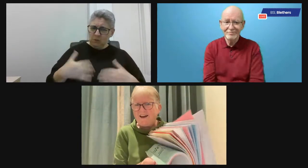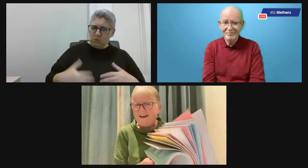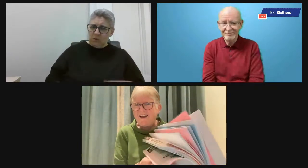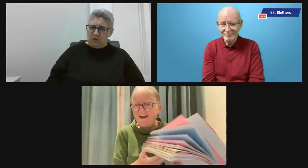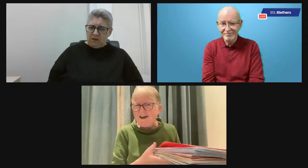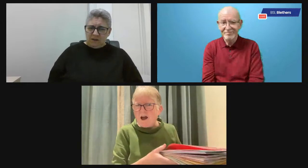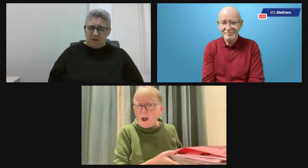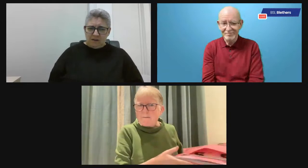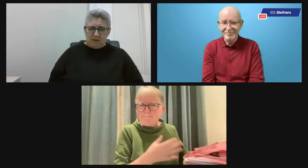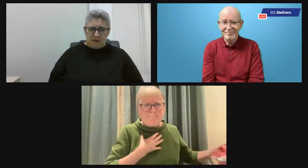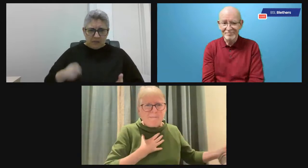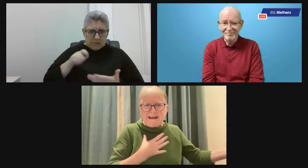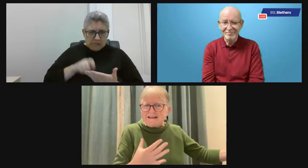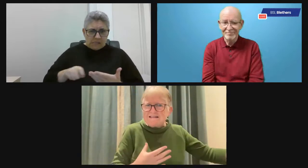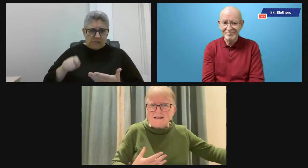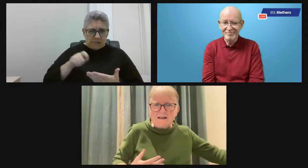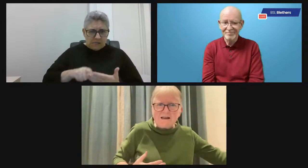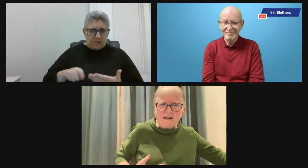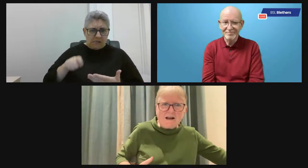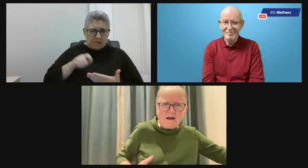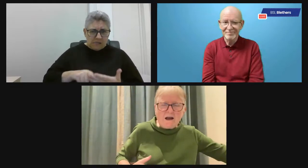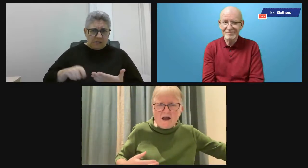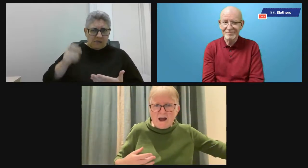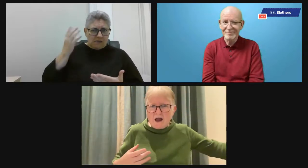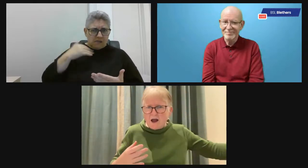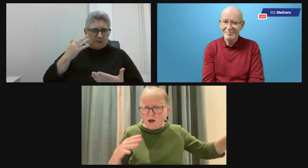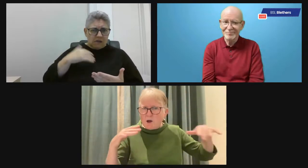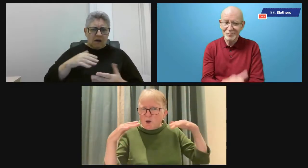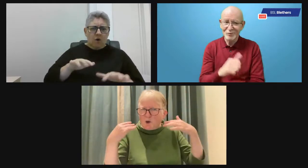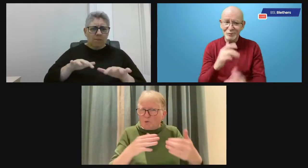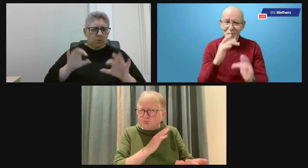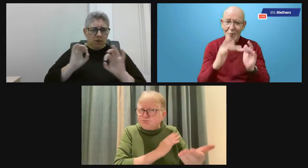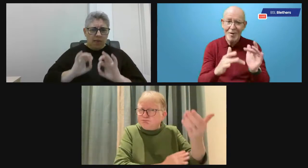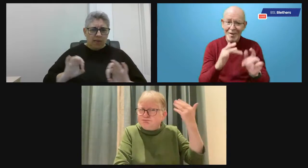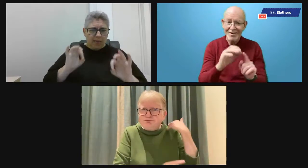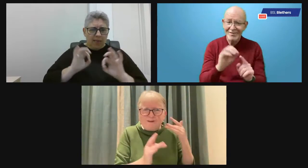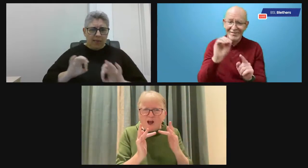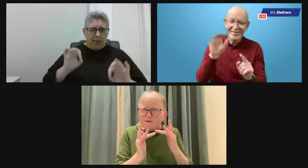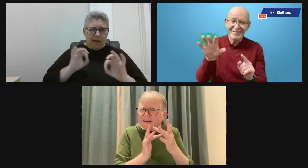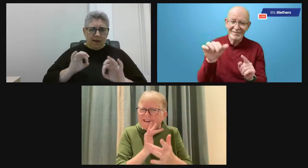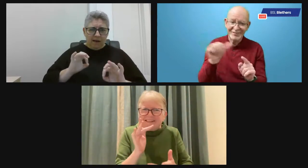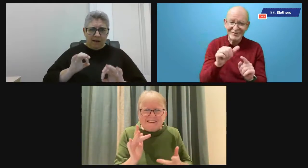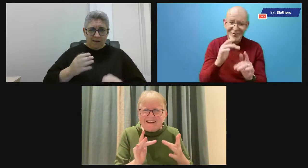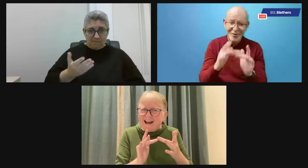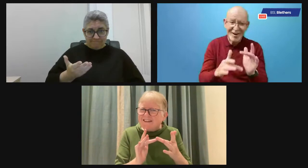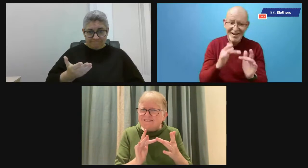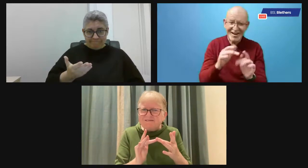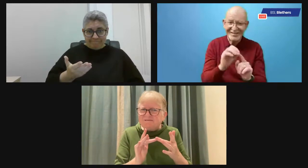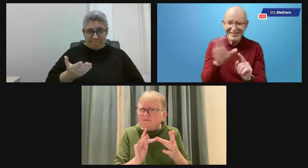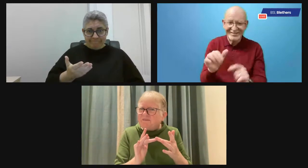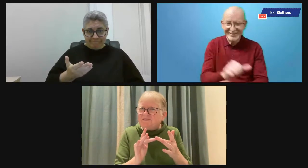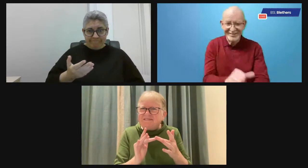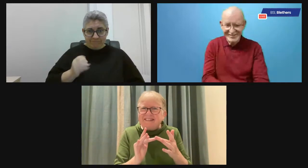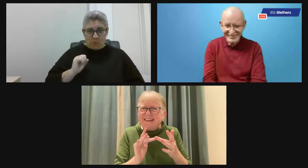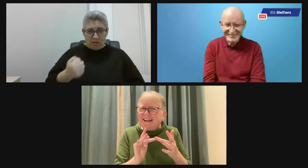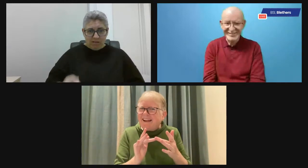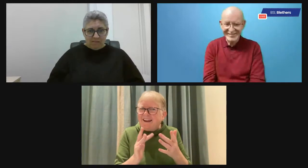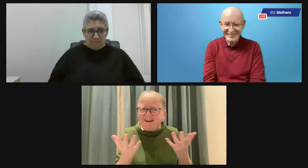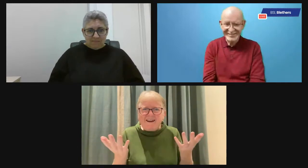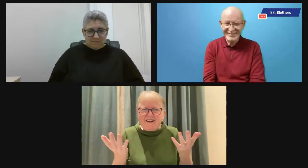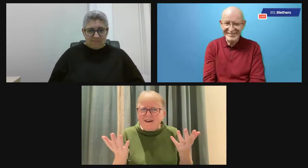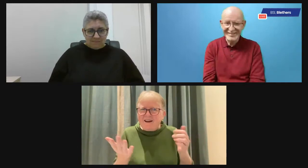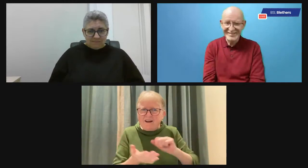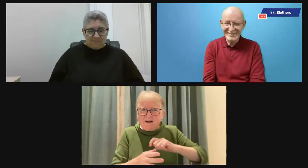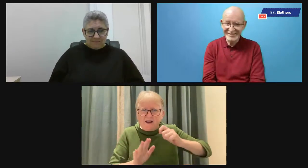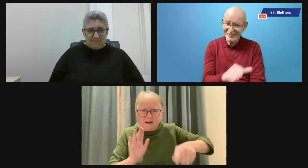There's so many, and it's so rich in the history of the Absolutely organisation. amazing. Yeah, I mean, from all of that time, there was no